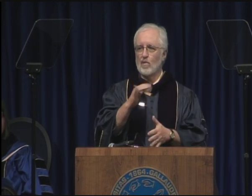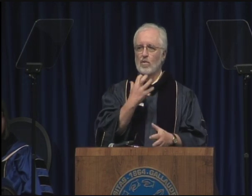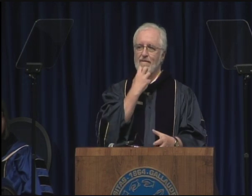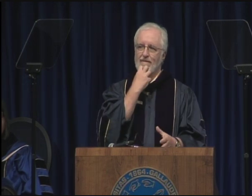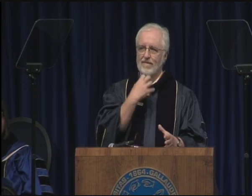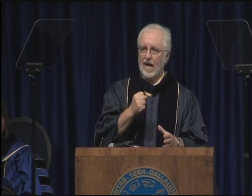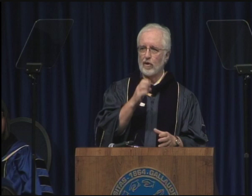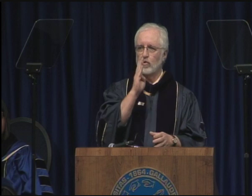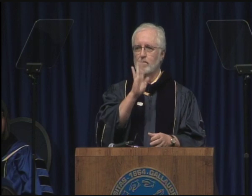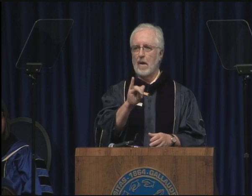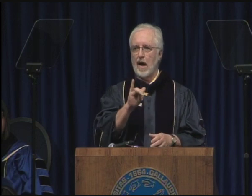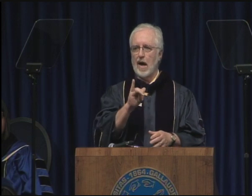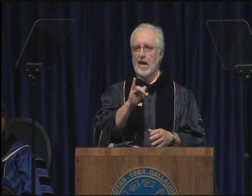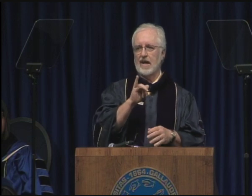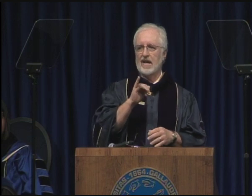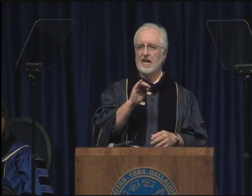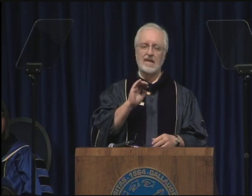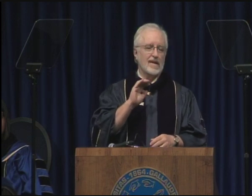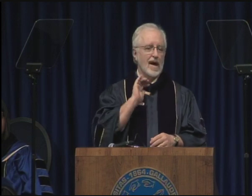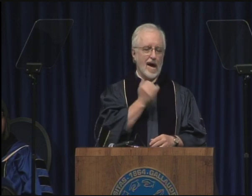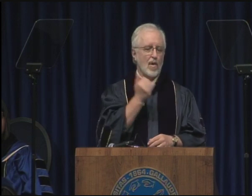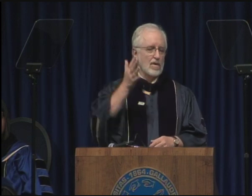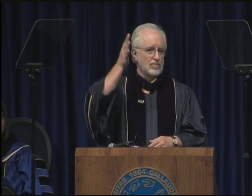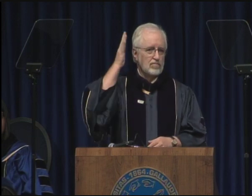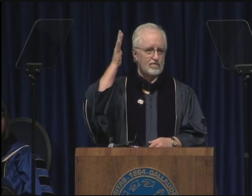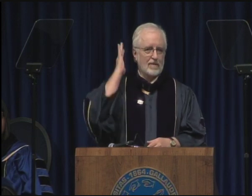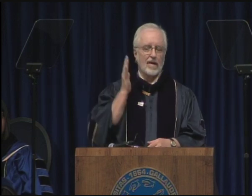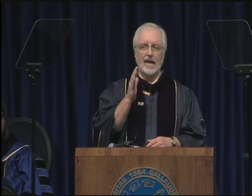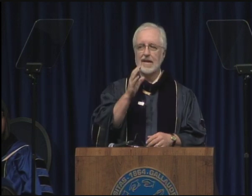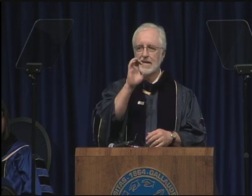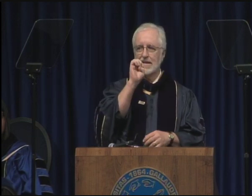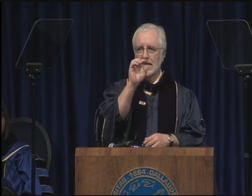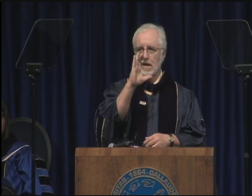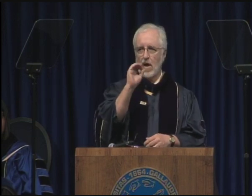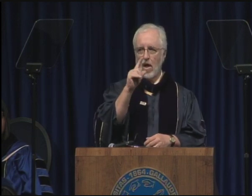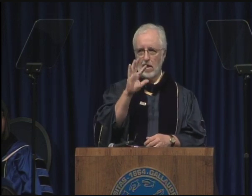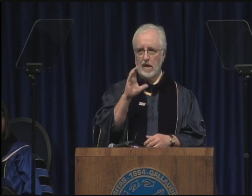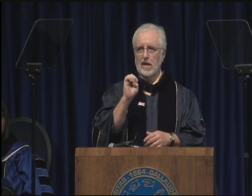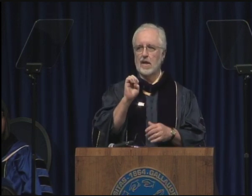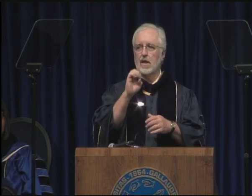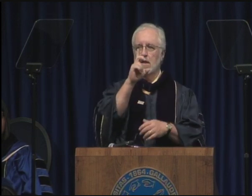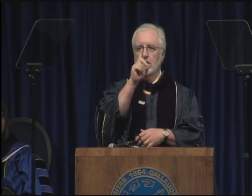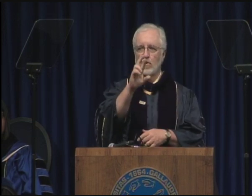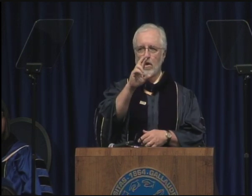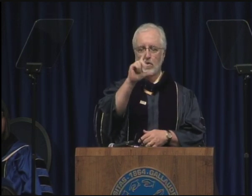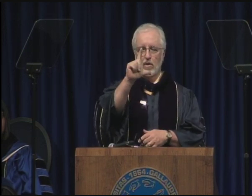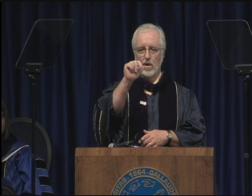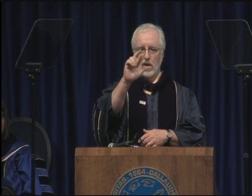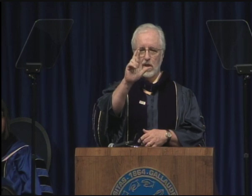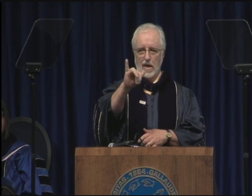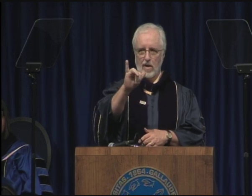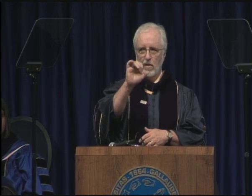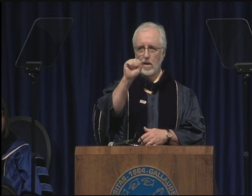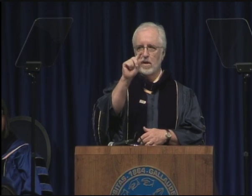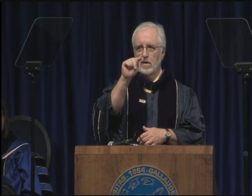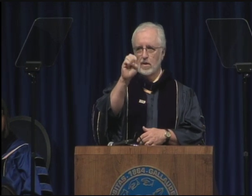research that were valued by our esteemed late colleague, Dr. Larry